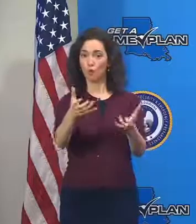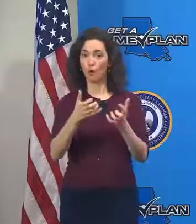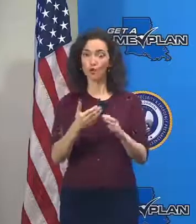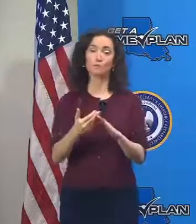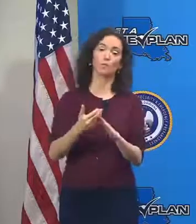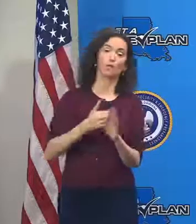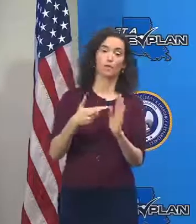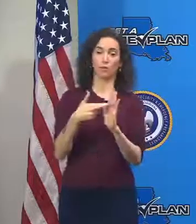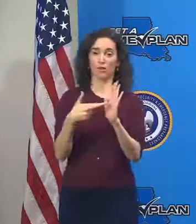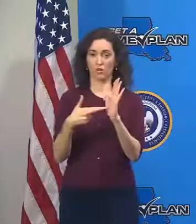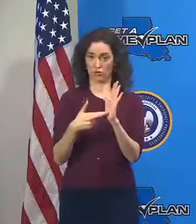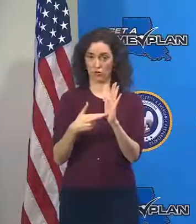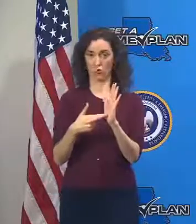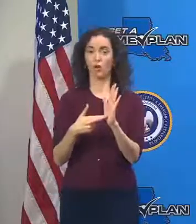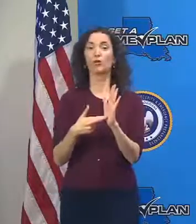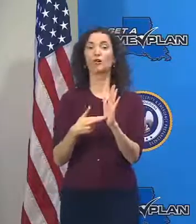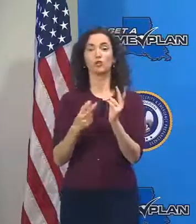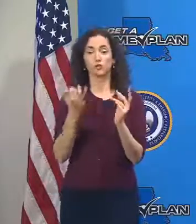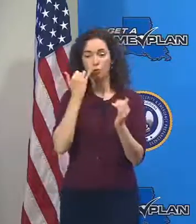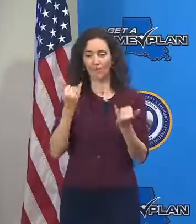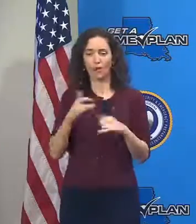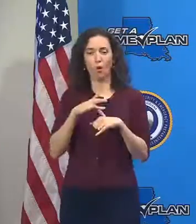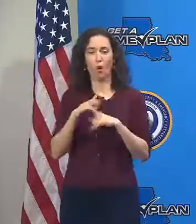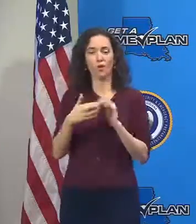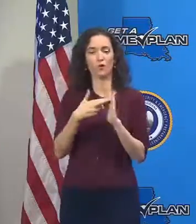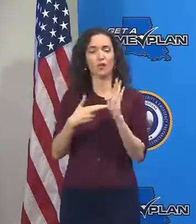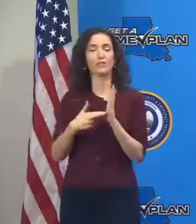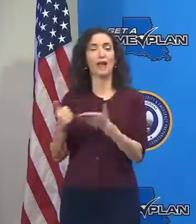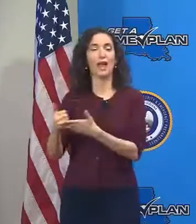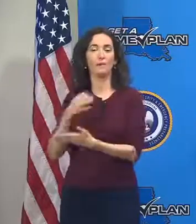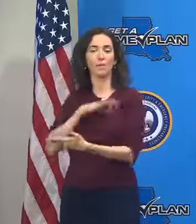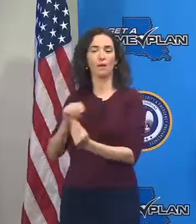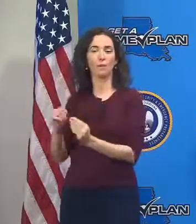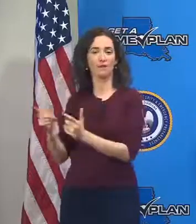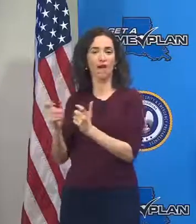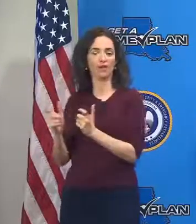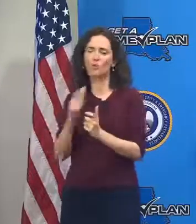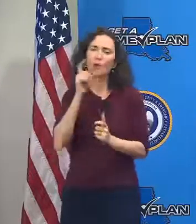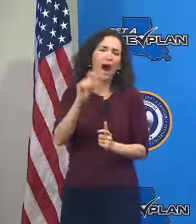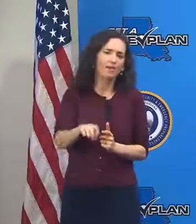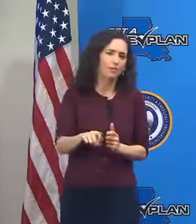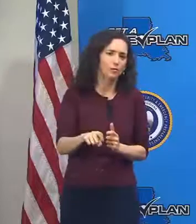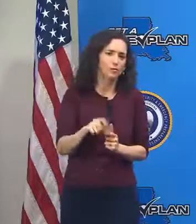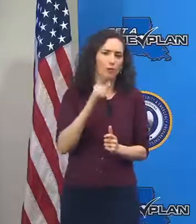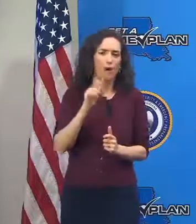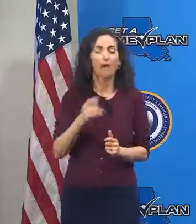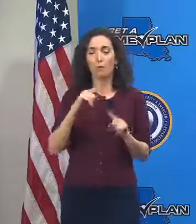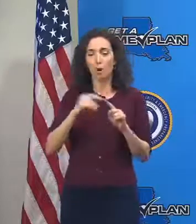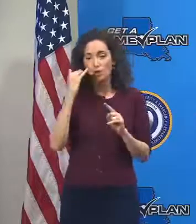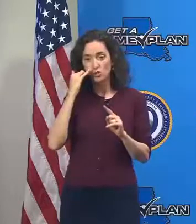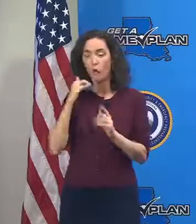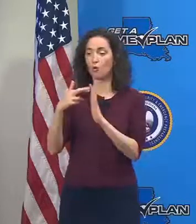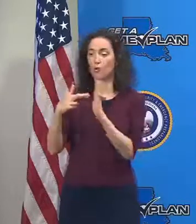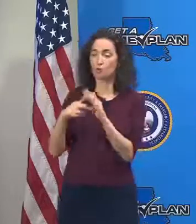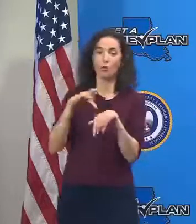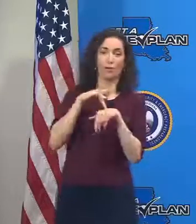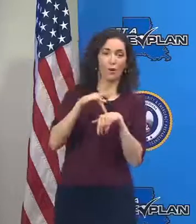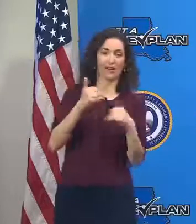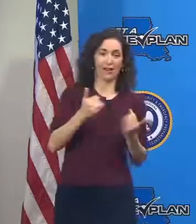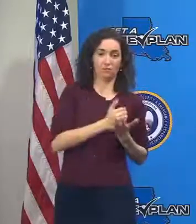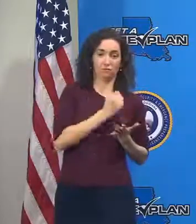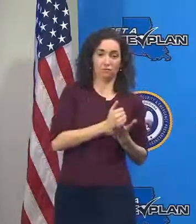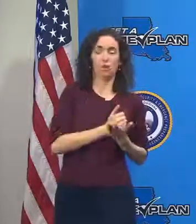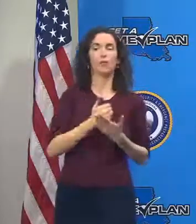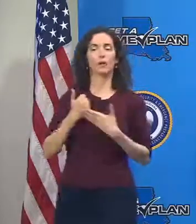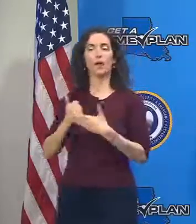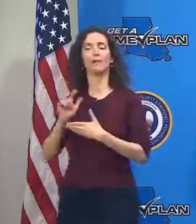will help you get your benefits faster. You don't have to, but it'll make it easier if you do it quickly. And for